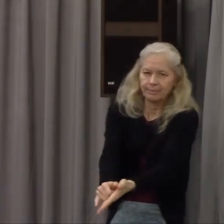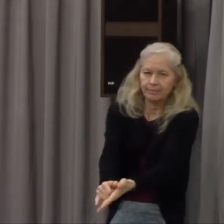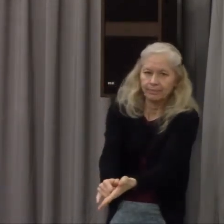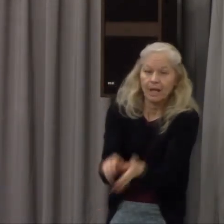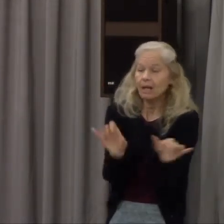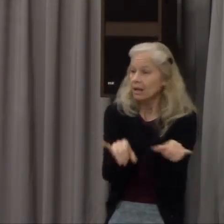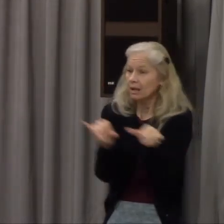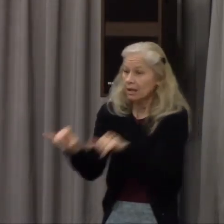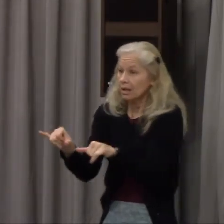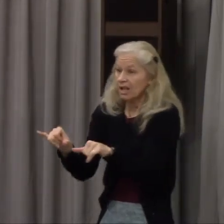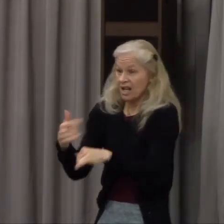sword.